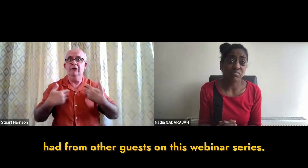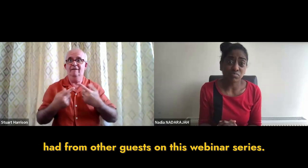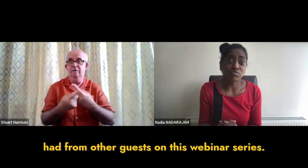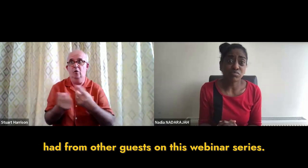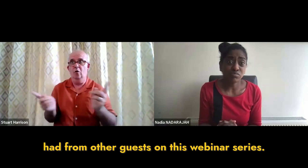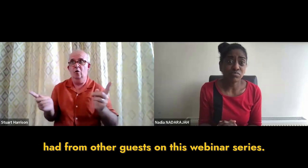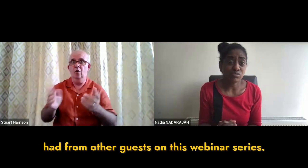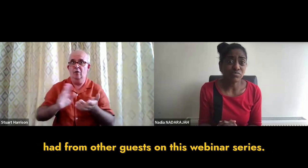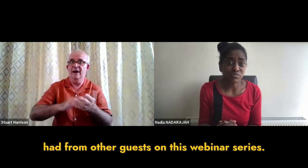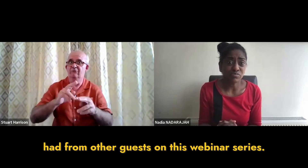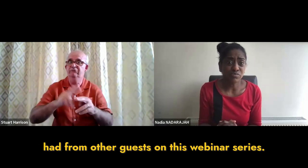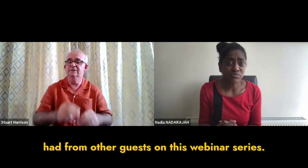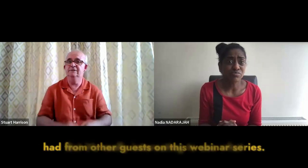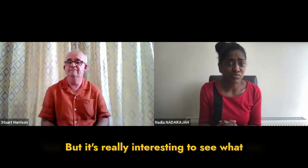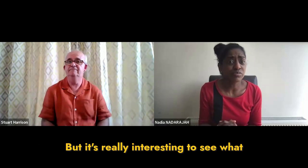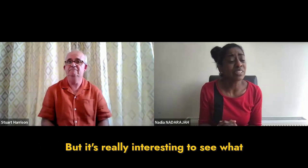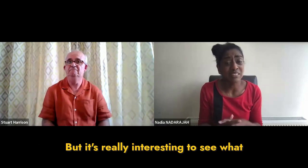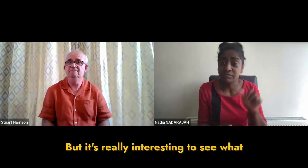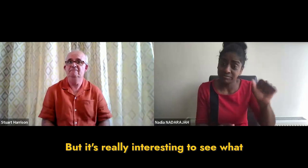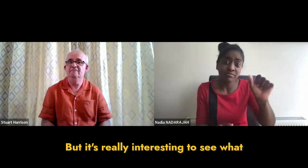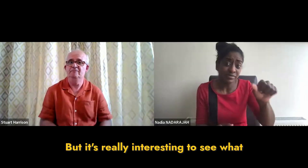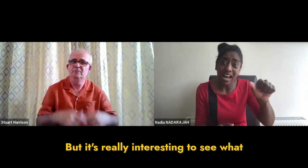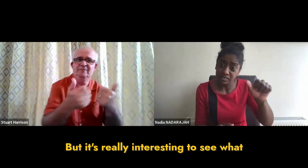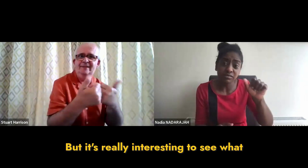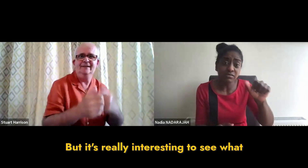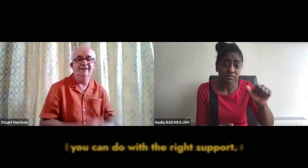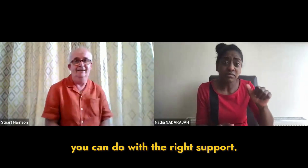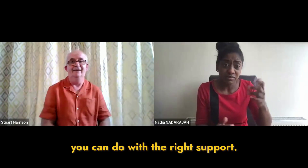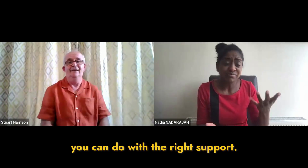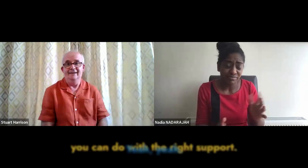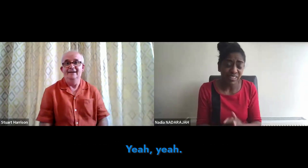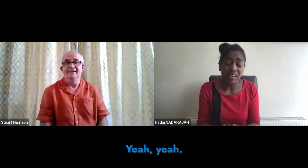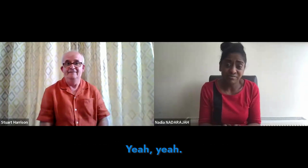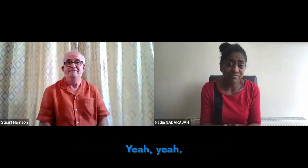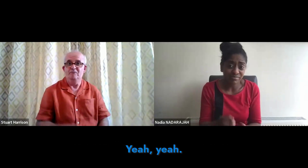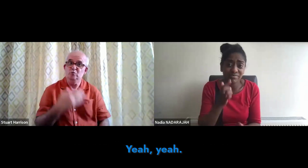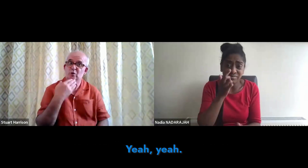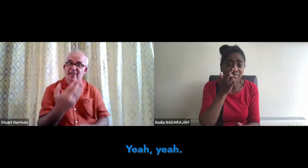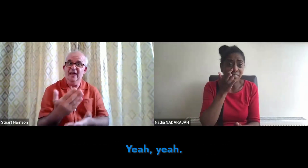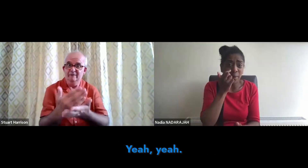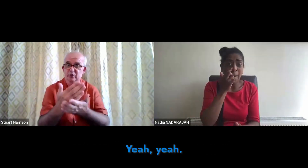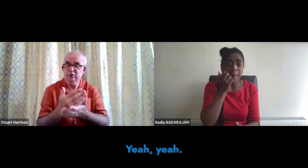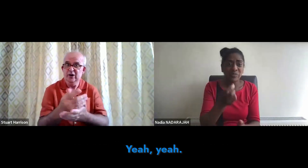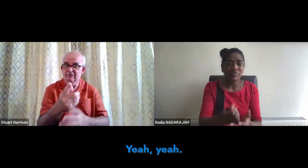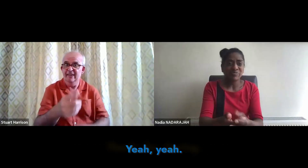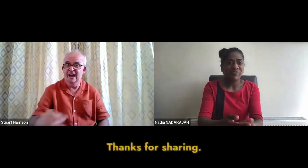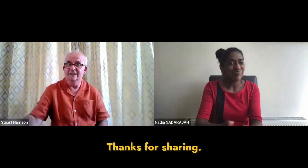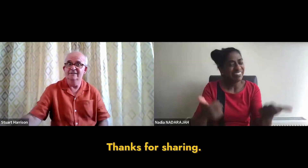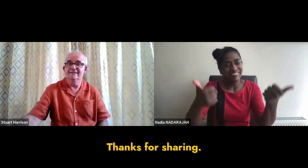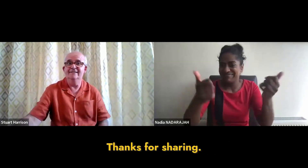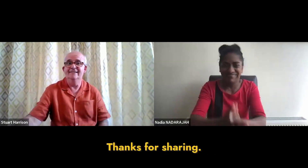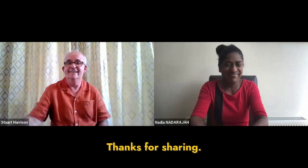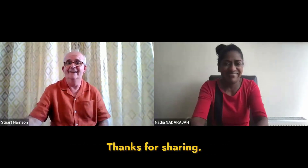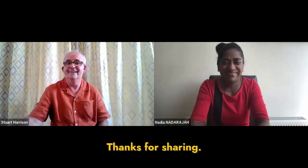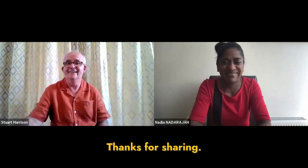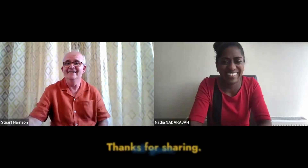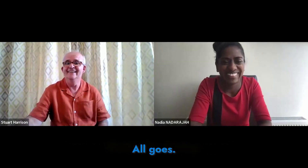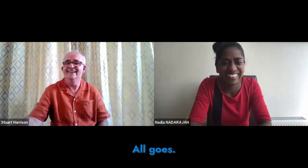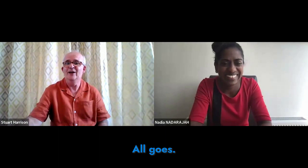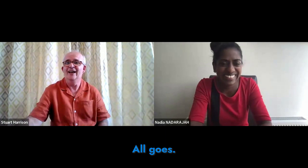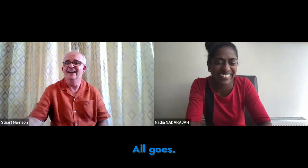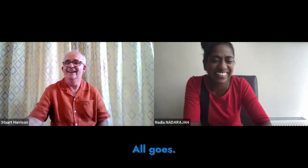other guests on this webinar series. But it's really interesting to see what you can do with the right. Yeah, yeah, yeah, yeah. Thanks for